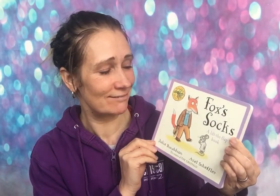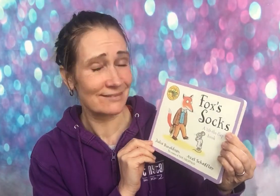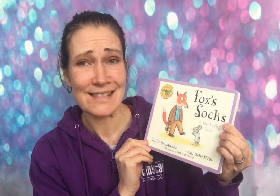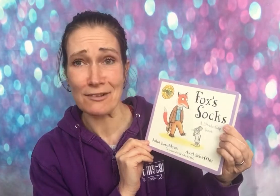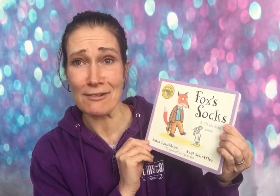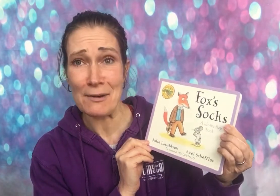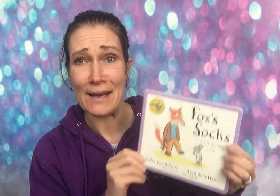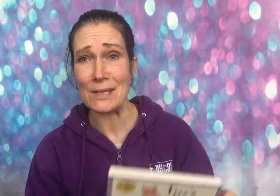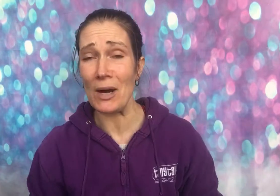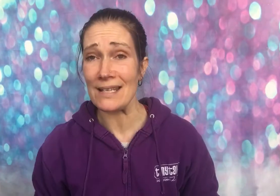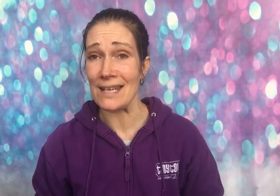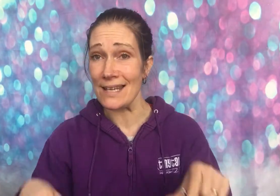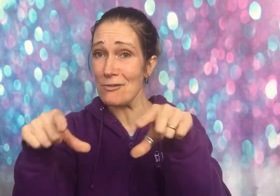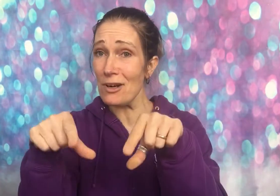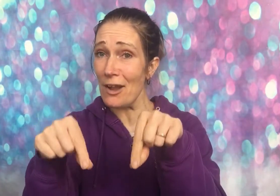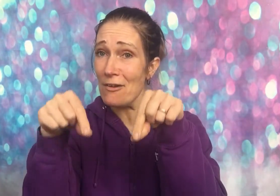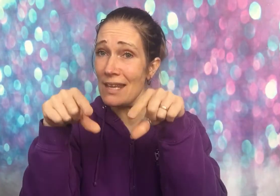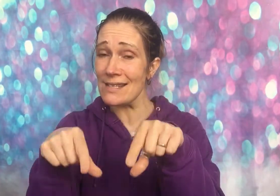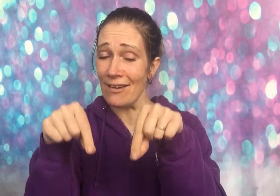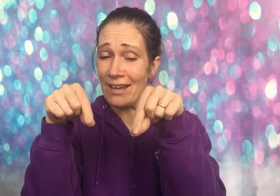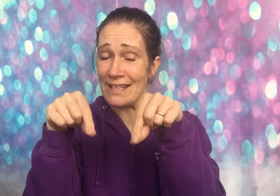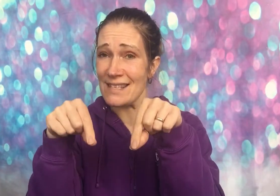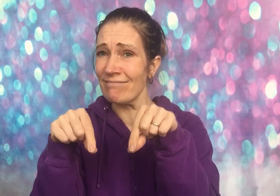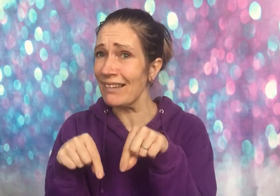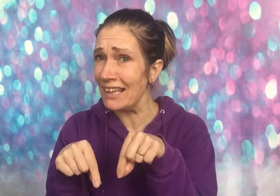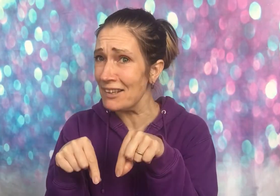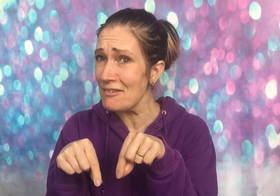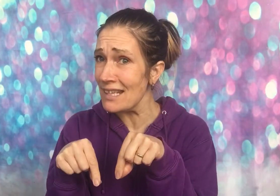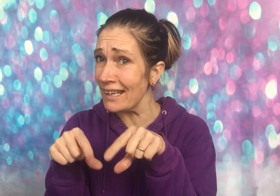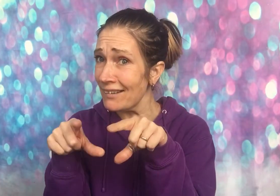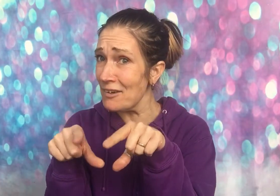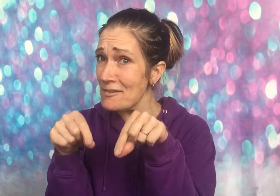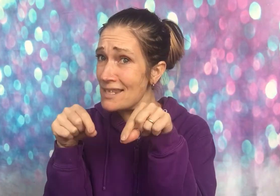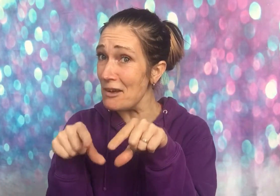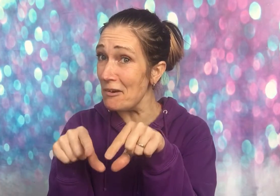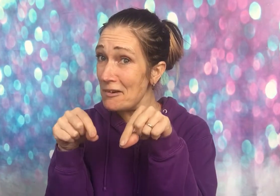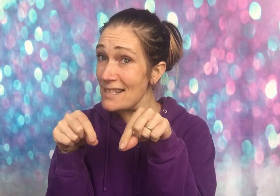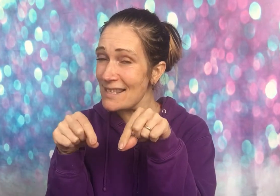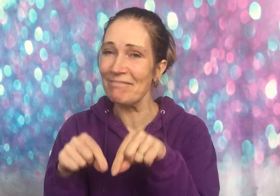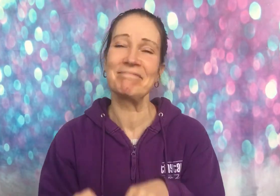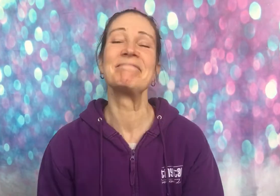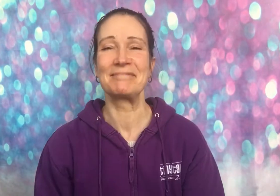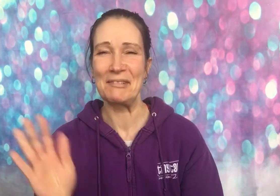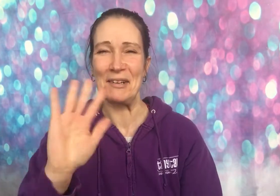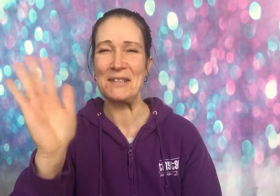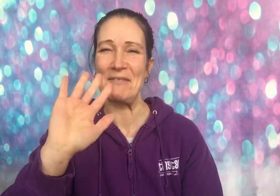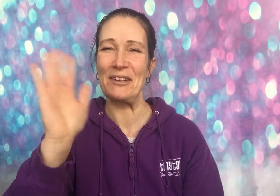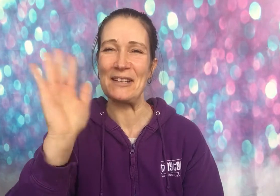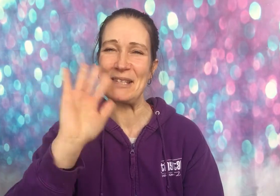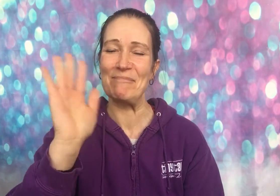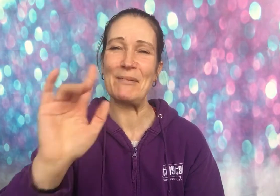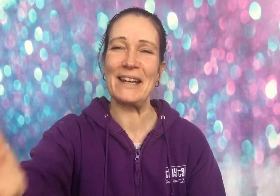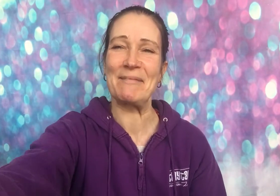It's a great way to practice your clothing signs, including those socks. Well done, folks. Bye-bye.